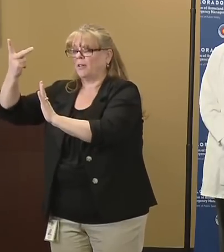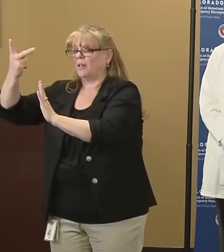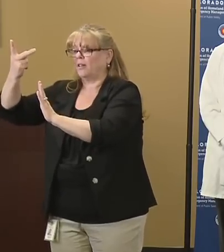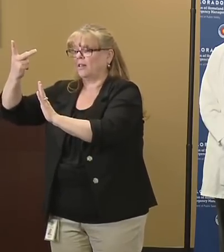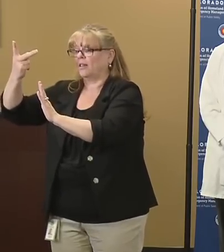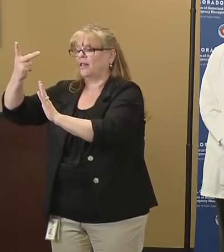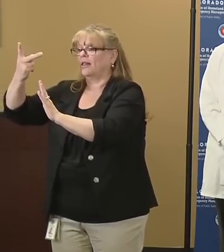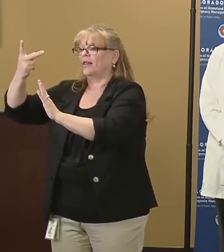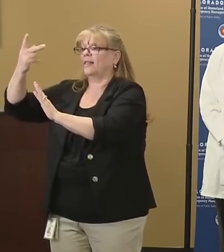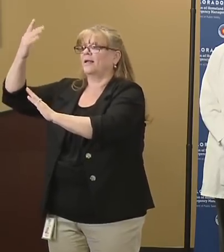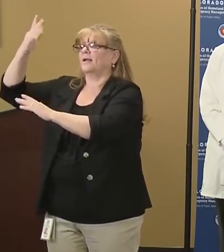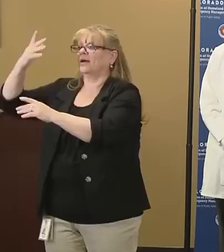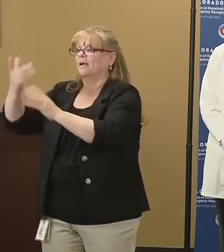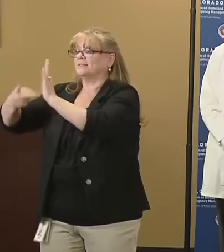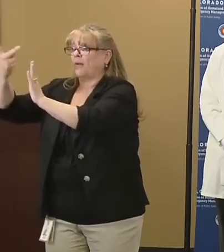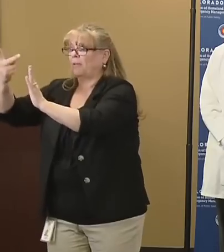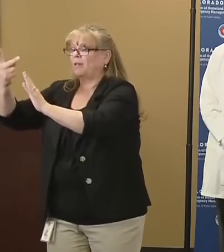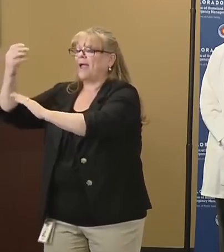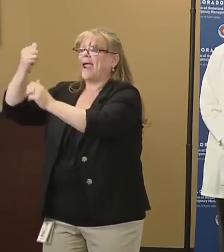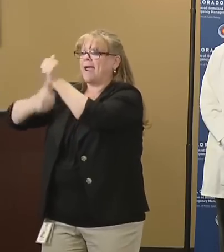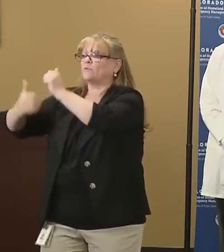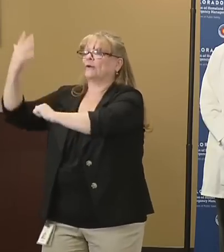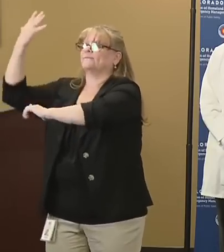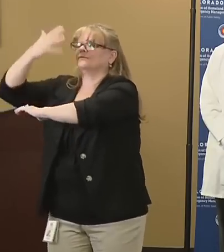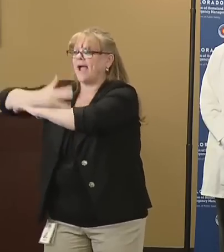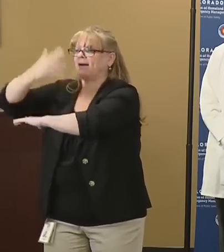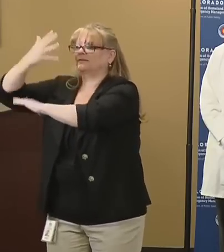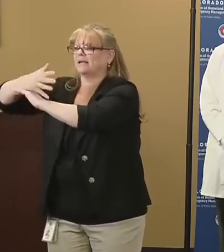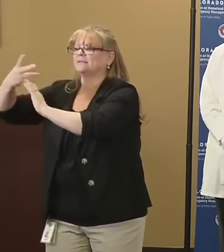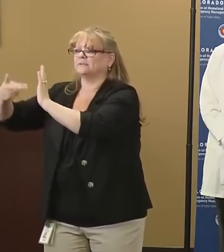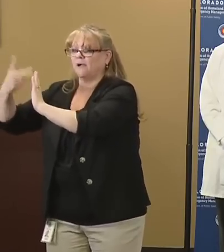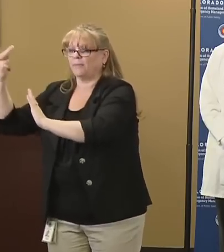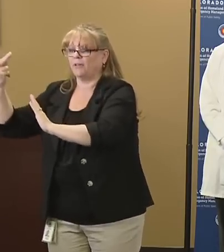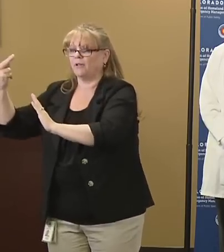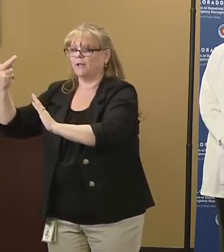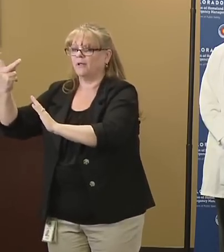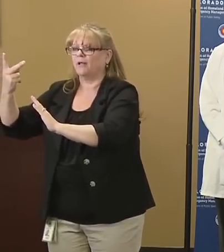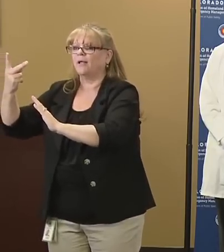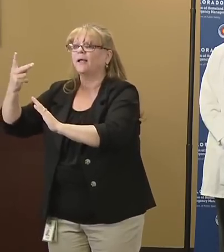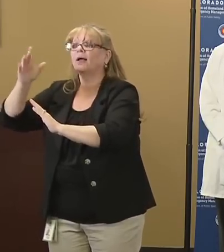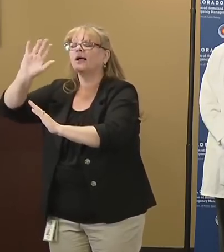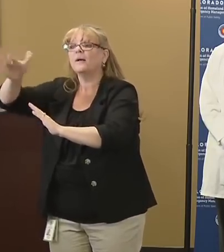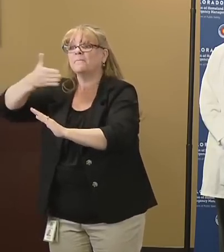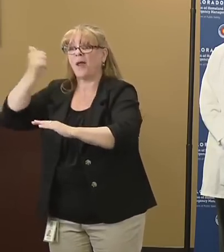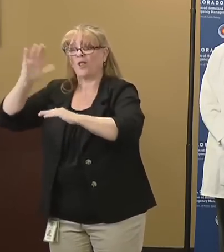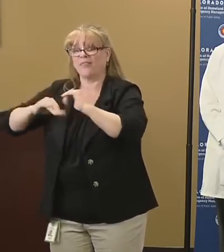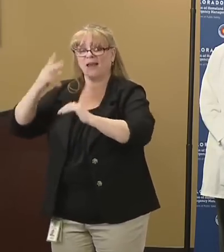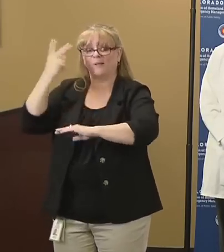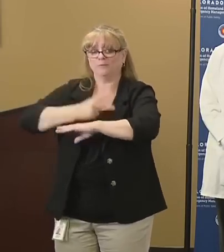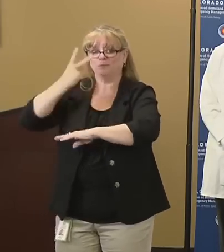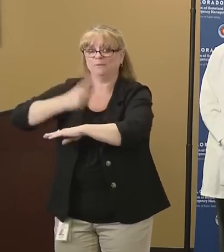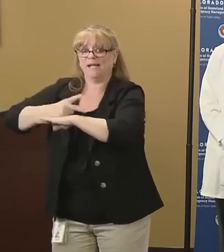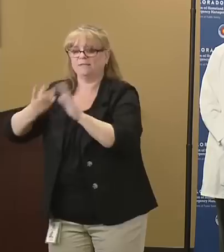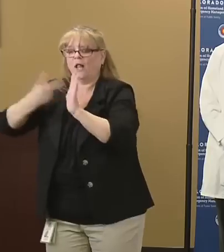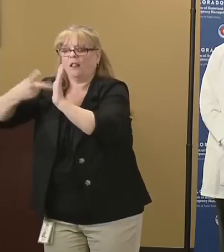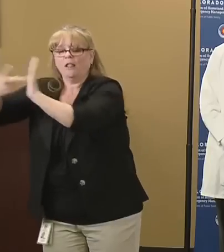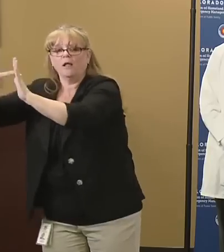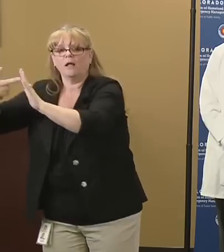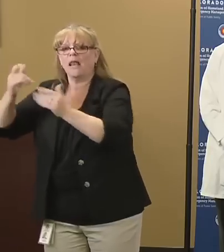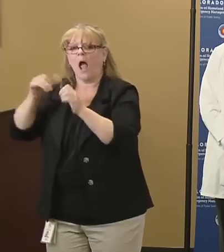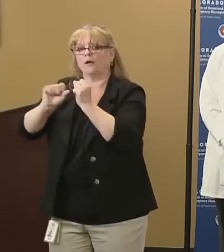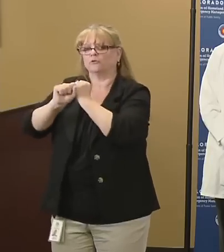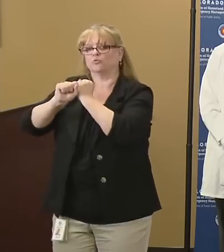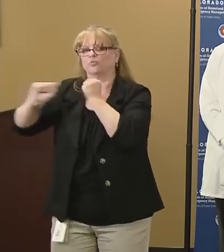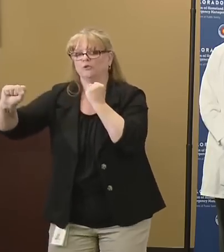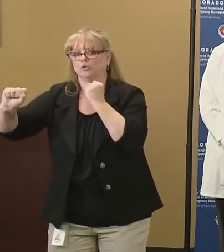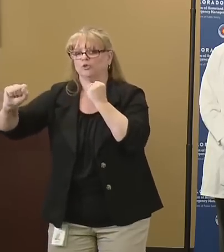good news, that's a lot better than doubling every 2 days. Now, the second piece of that news is that it's still